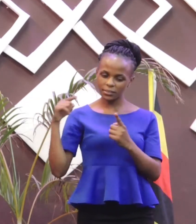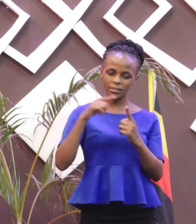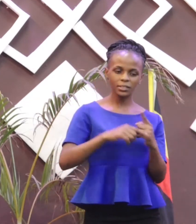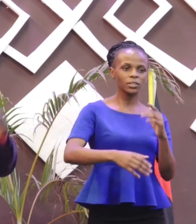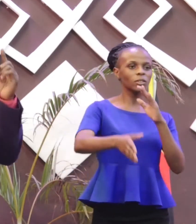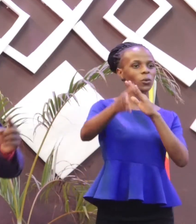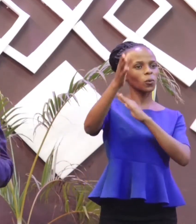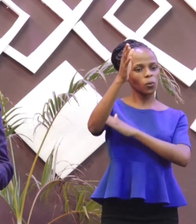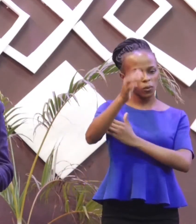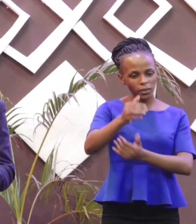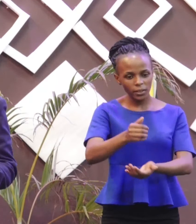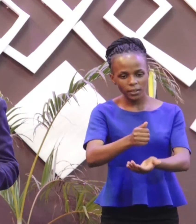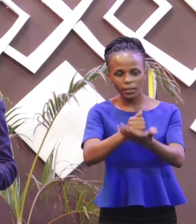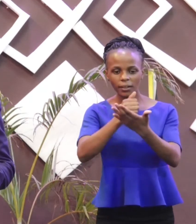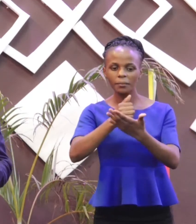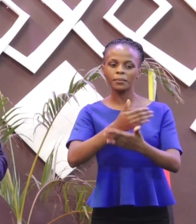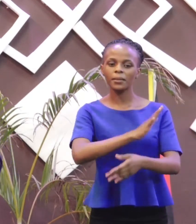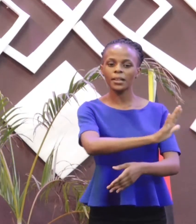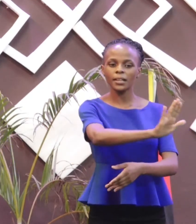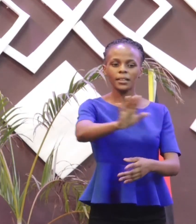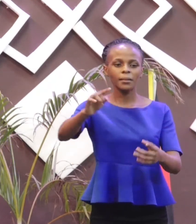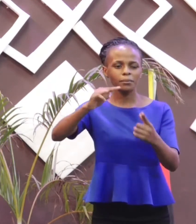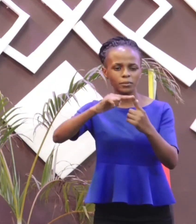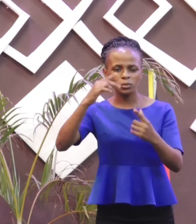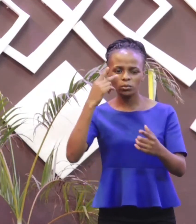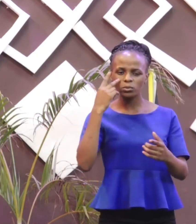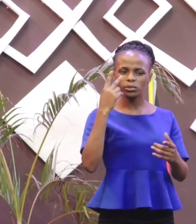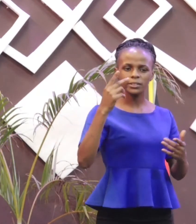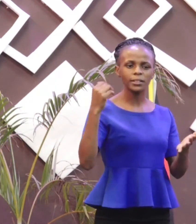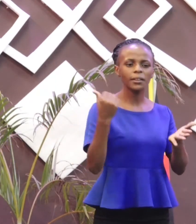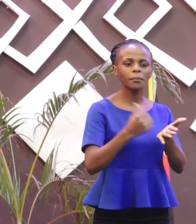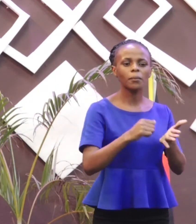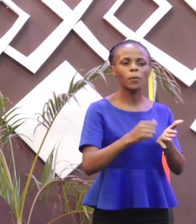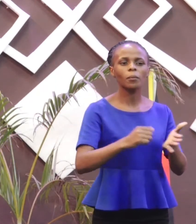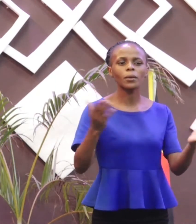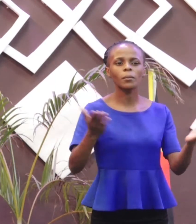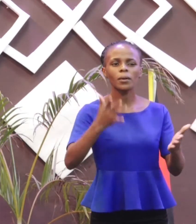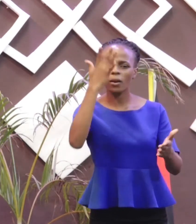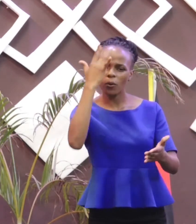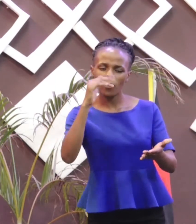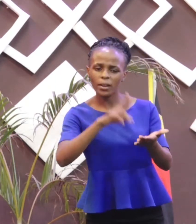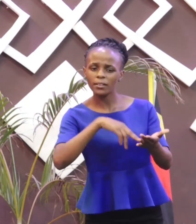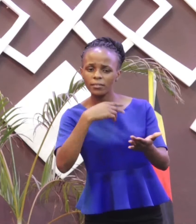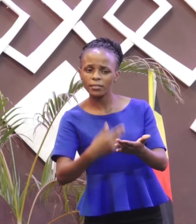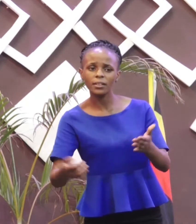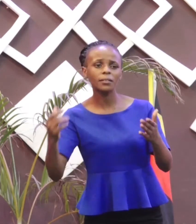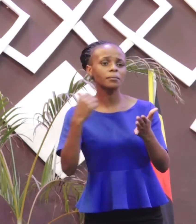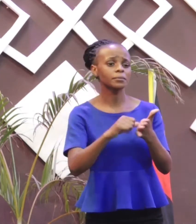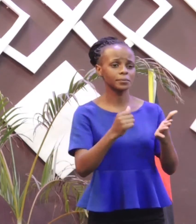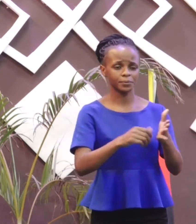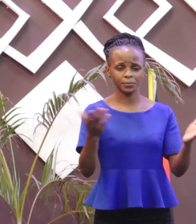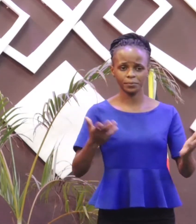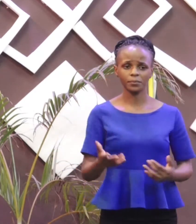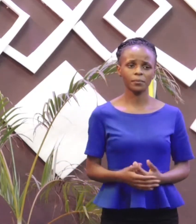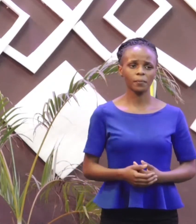helped them to identify the cause of their failure. Paka Katonda bwe yabayamba ne basobola okutegeera ki